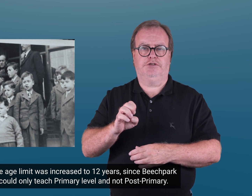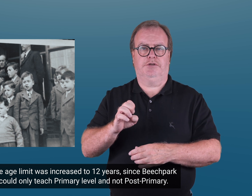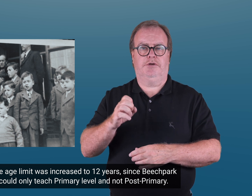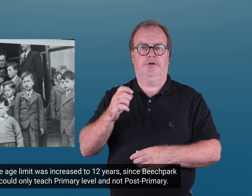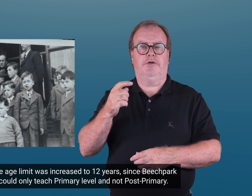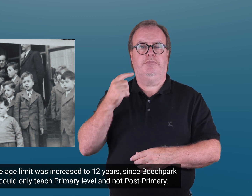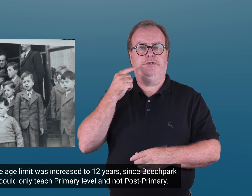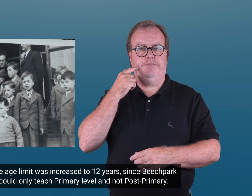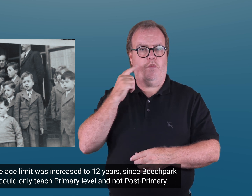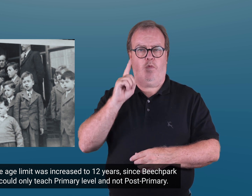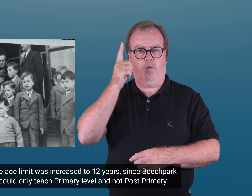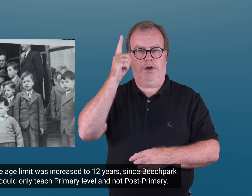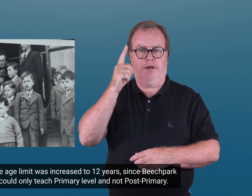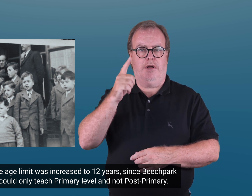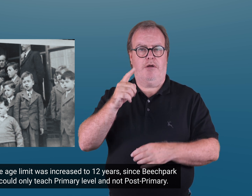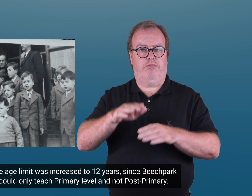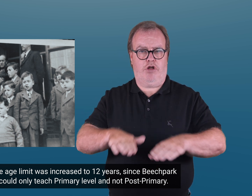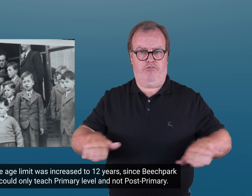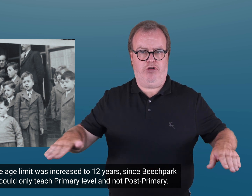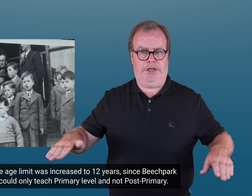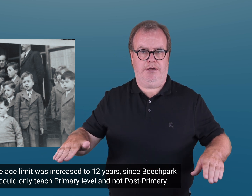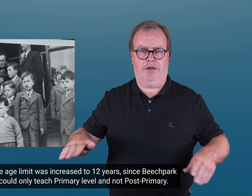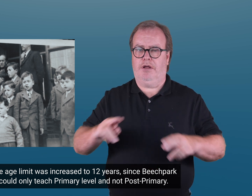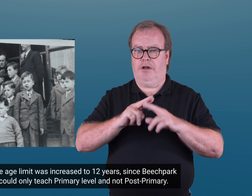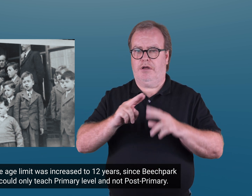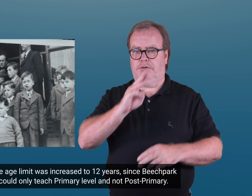Since Beechpark could only teach primary level and not post-primary.